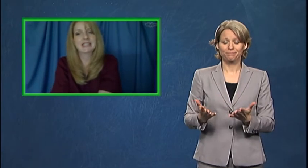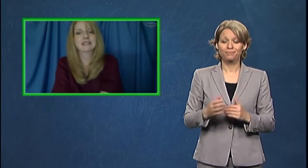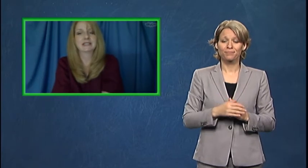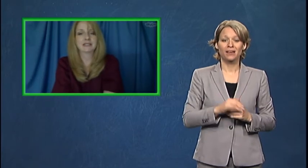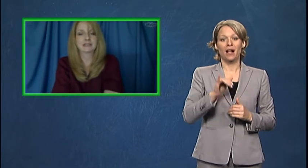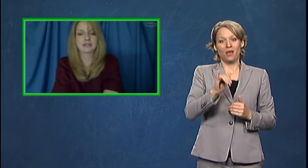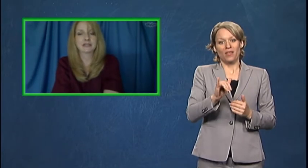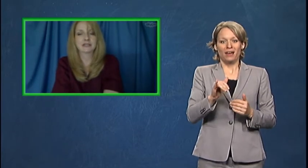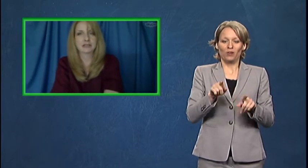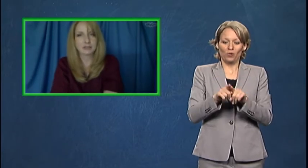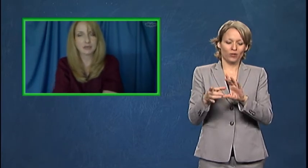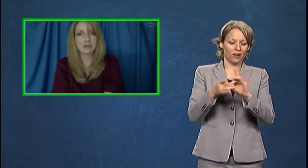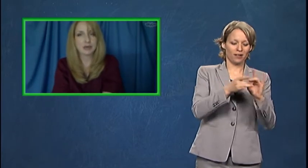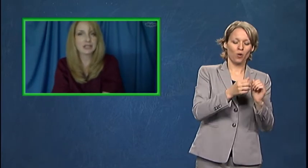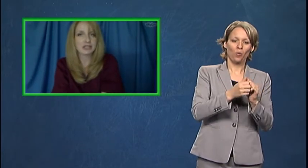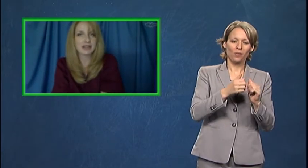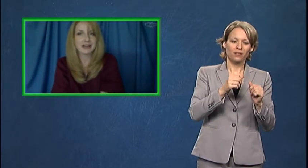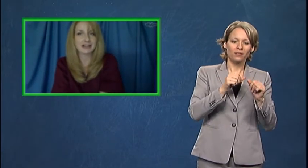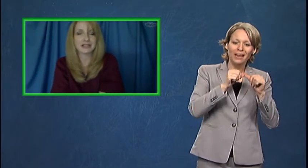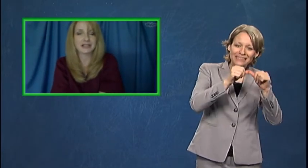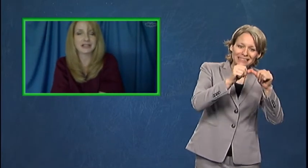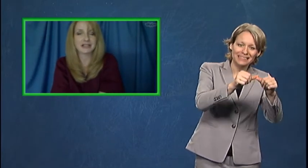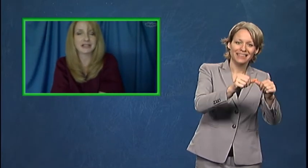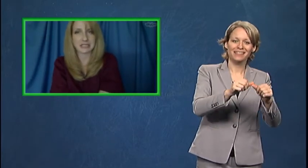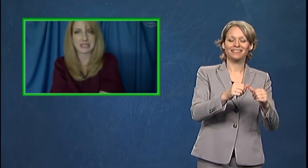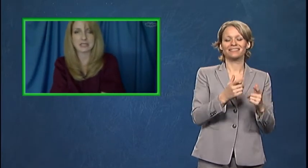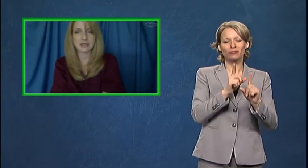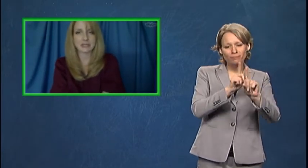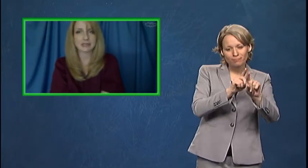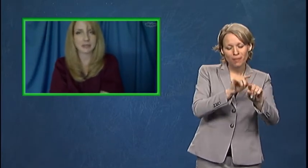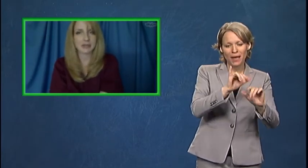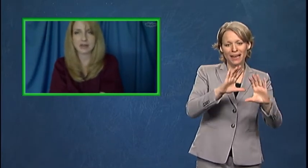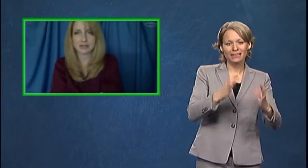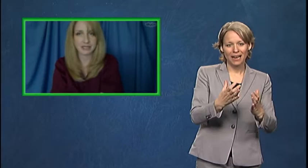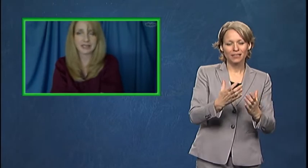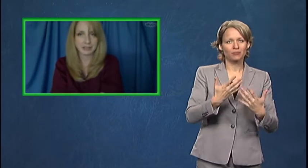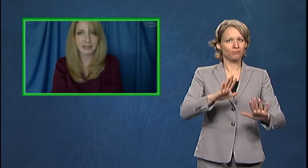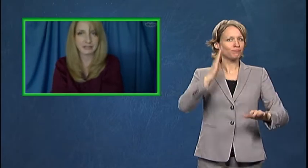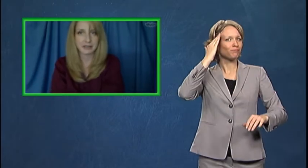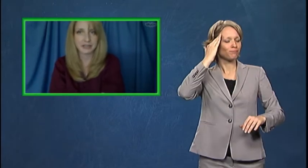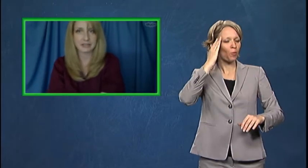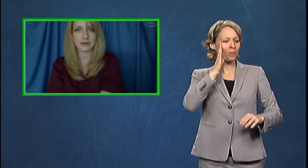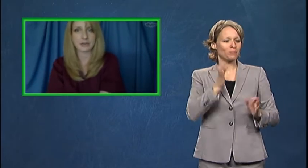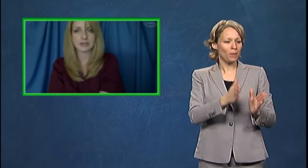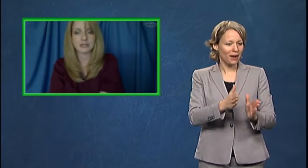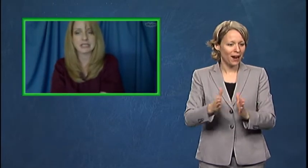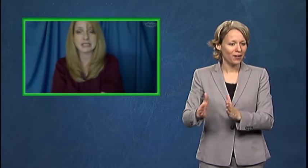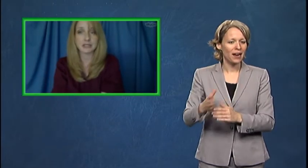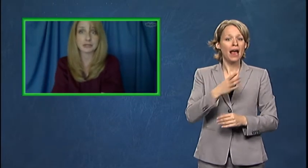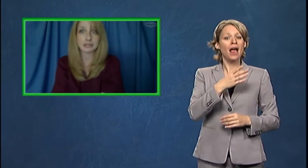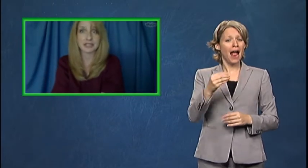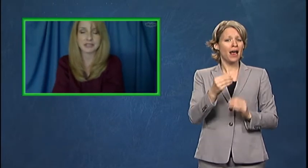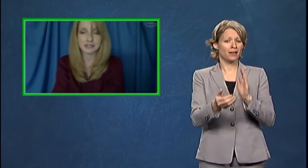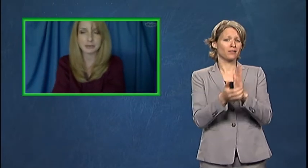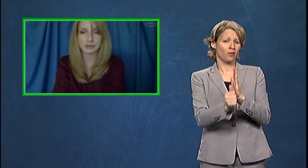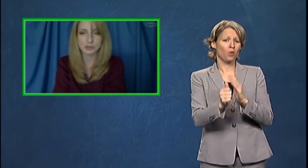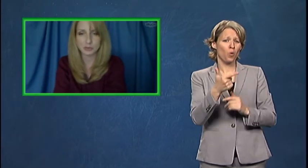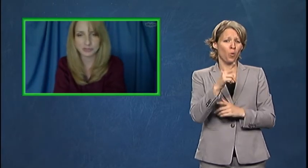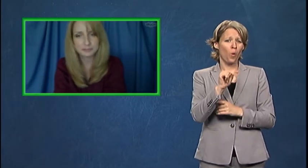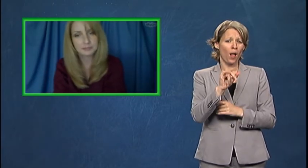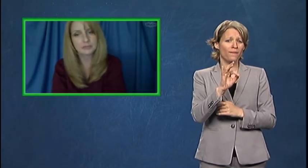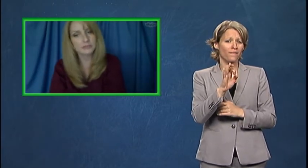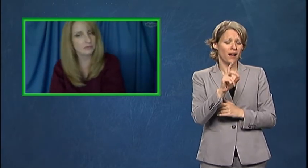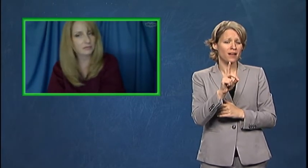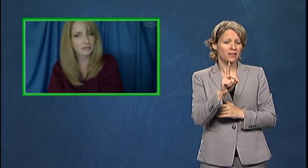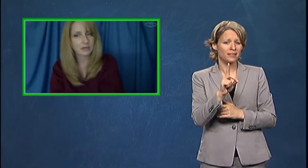it's needed. Preparation in higher ed is of course needed because some of the content can get very difficult. You need to understand it to interpret